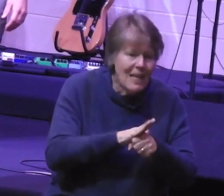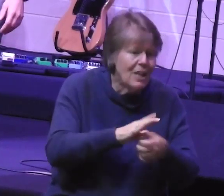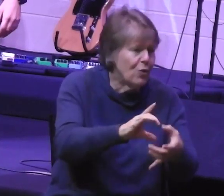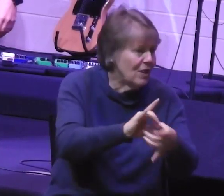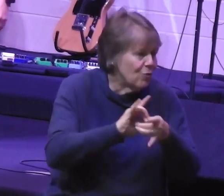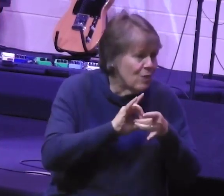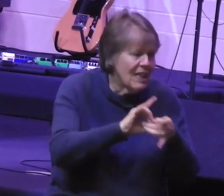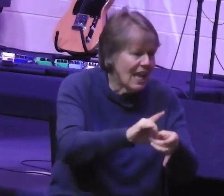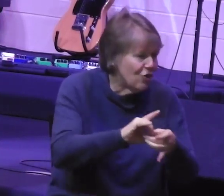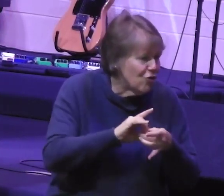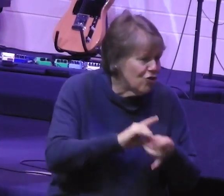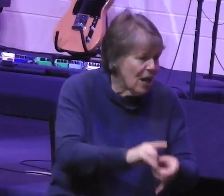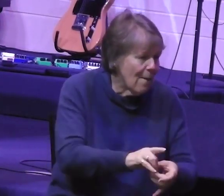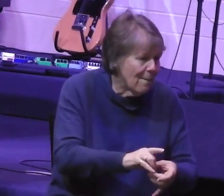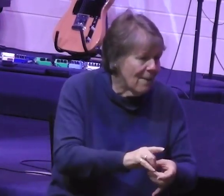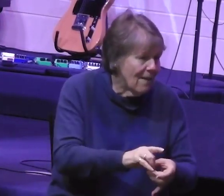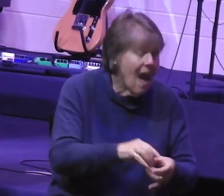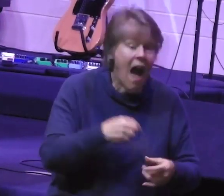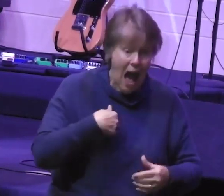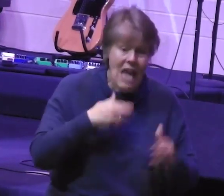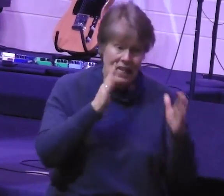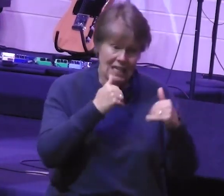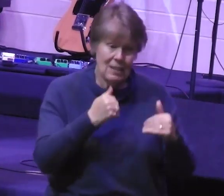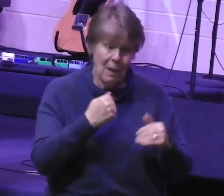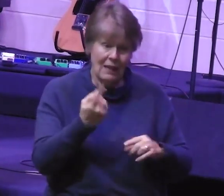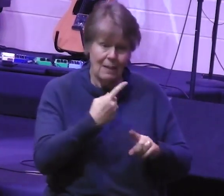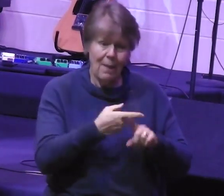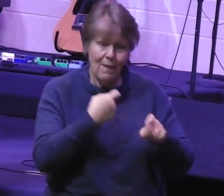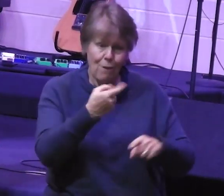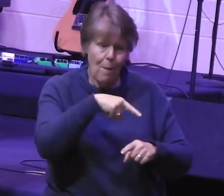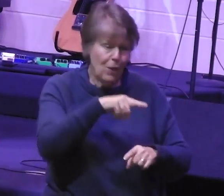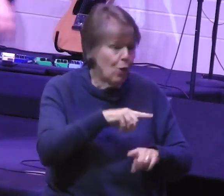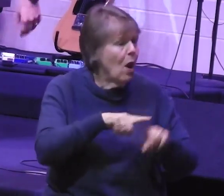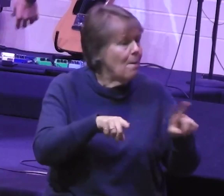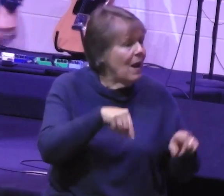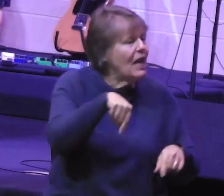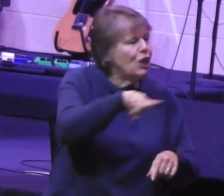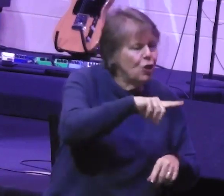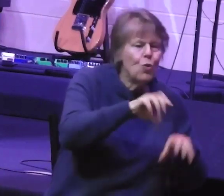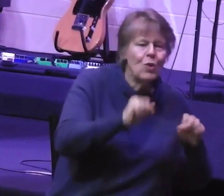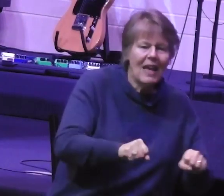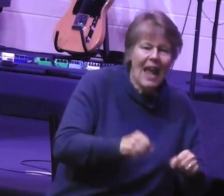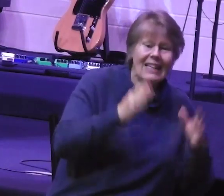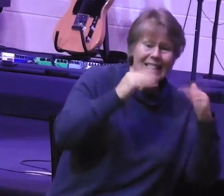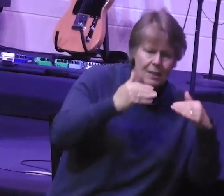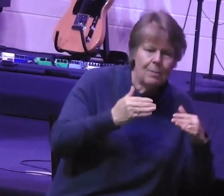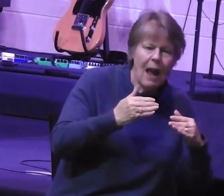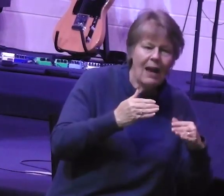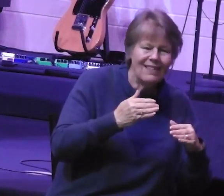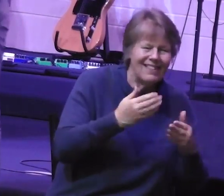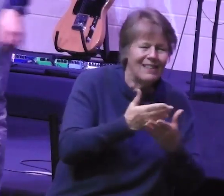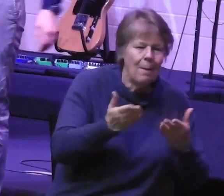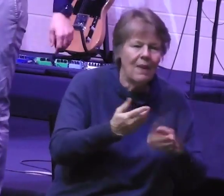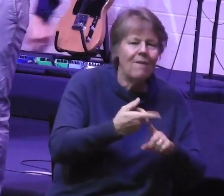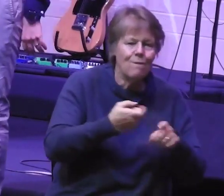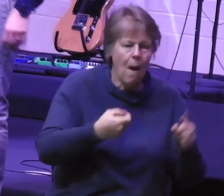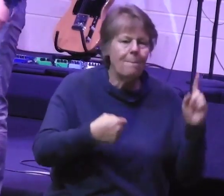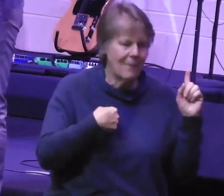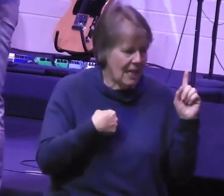you can expect and rely on something to me. And so that brings us back to our opening question about religion.